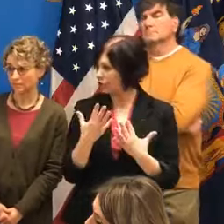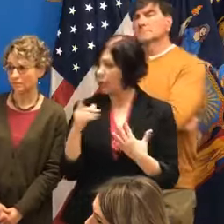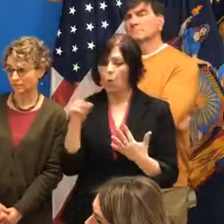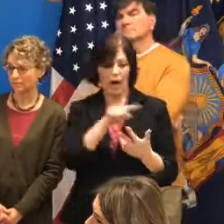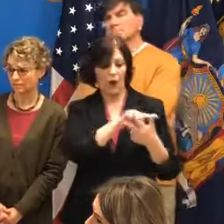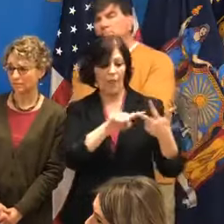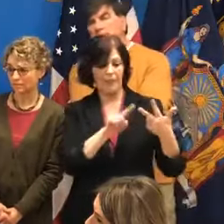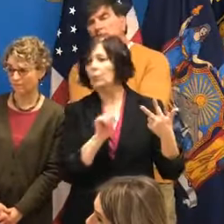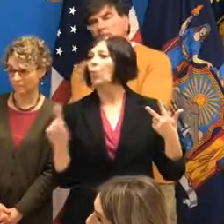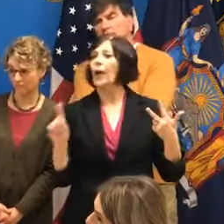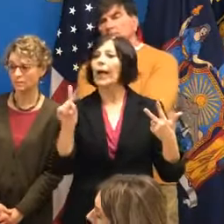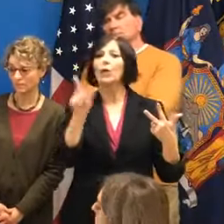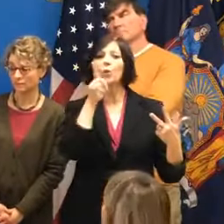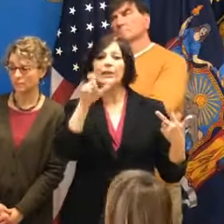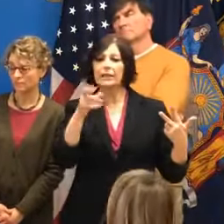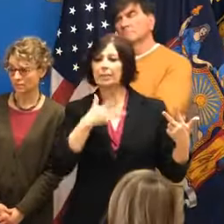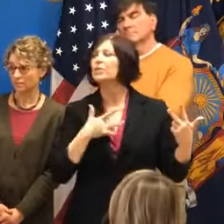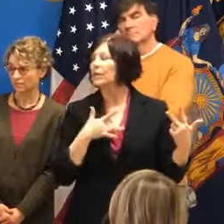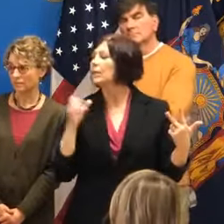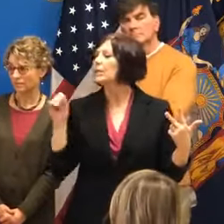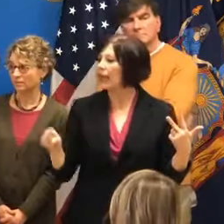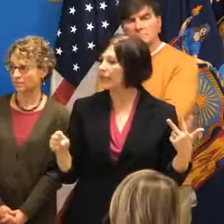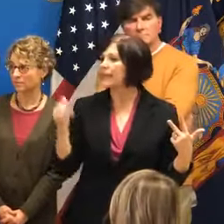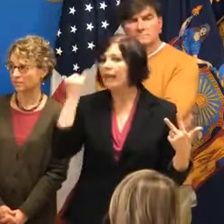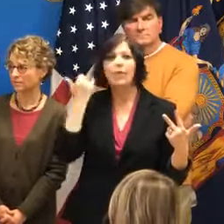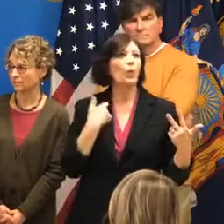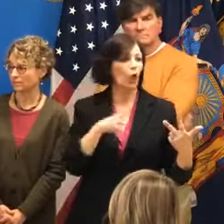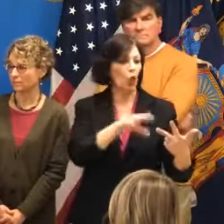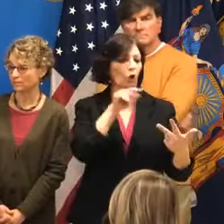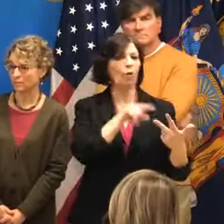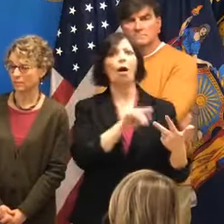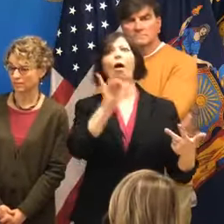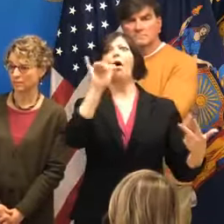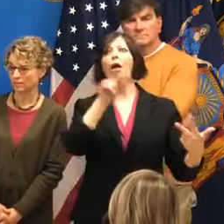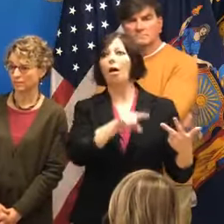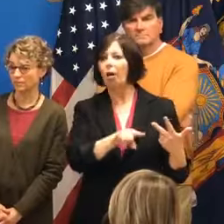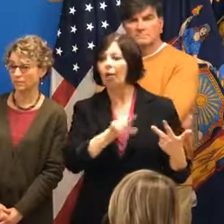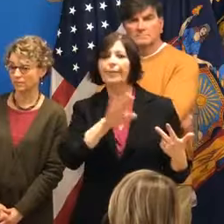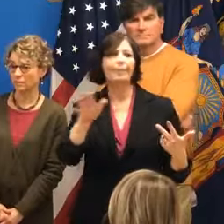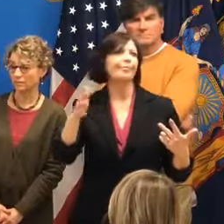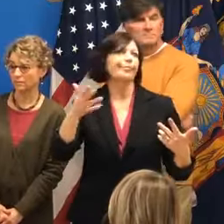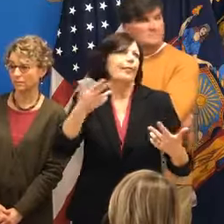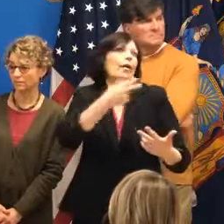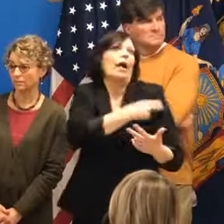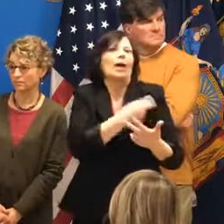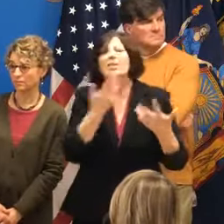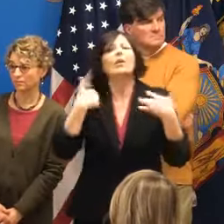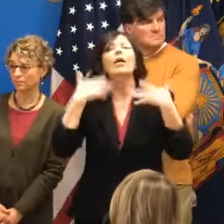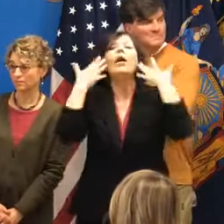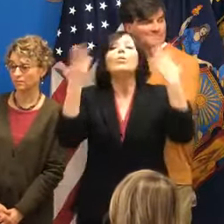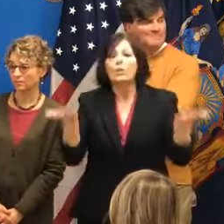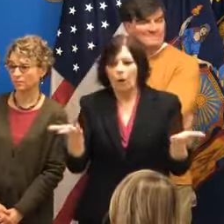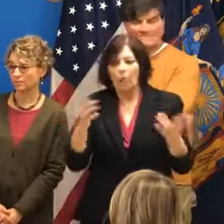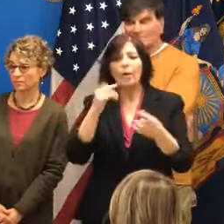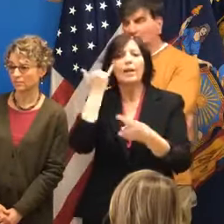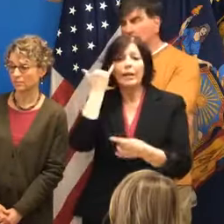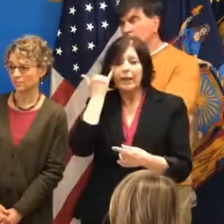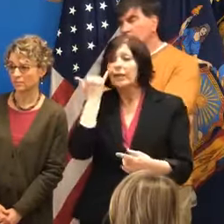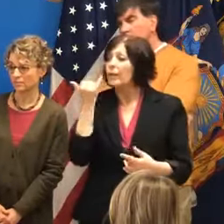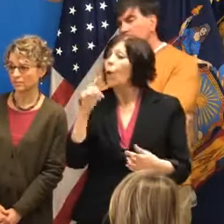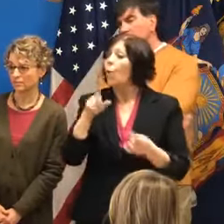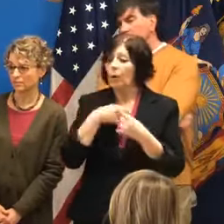were and who needs to be concerned? As if we found out there was an issue with a school or a daycare, or they work in a hospital or something like that,